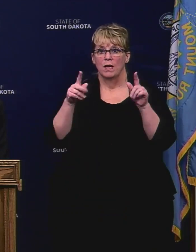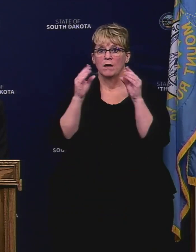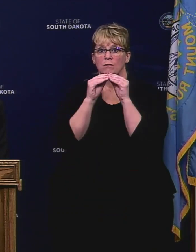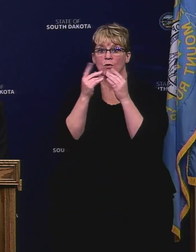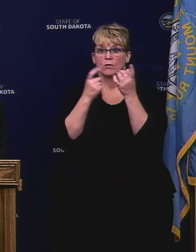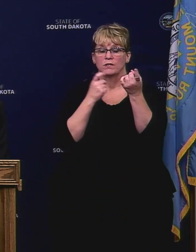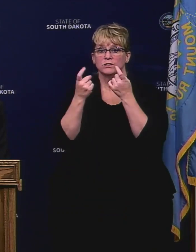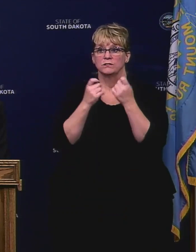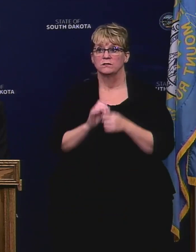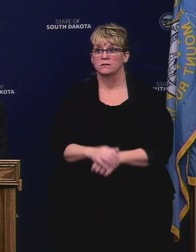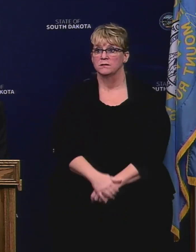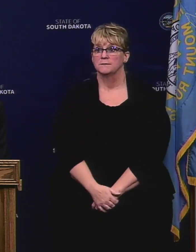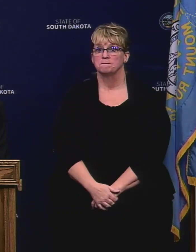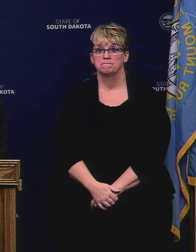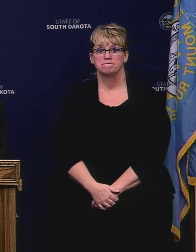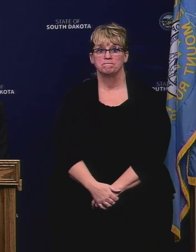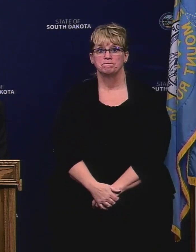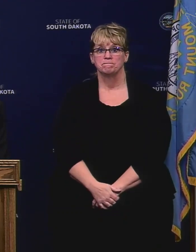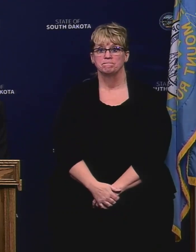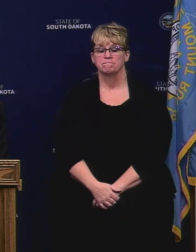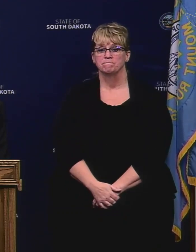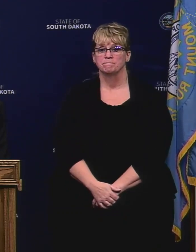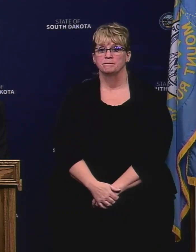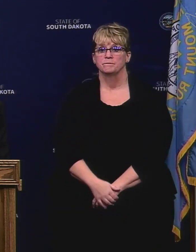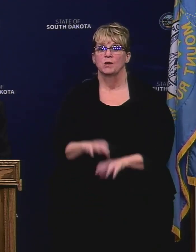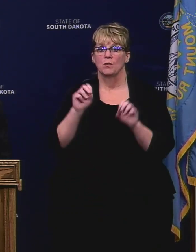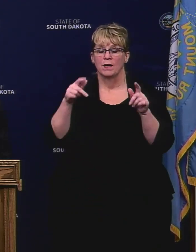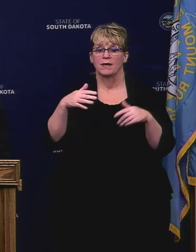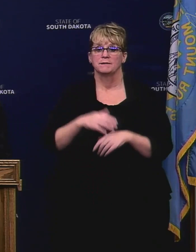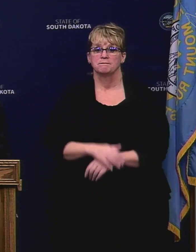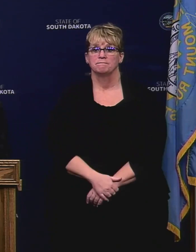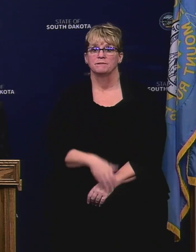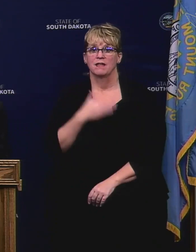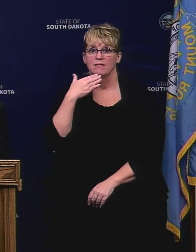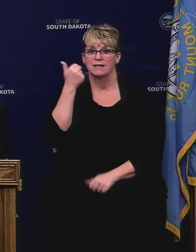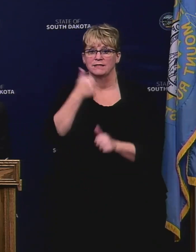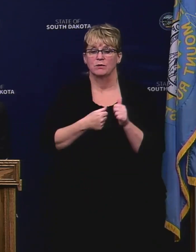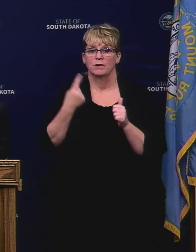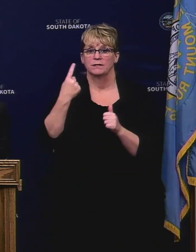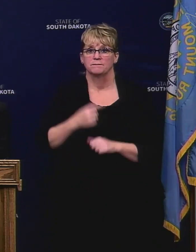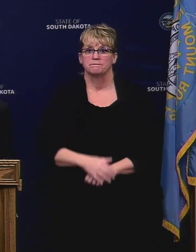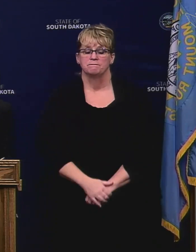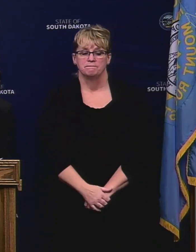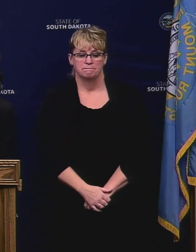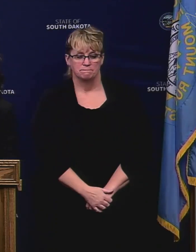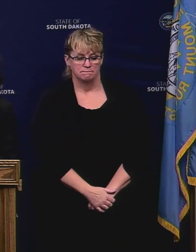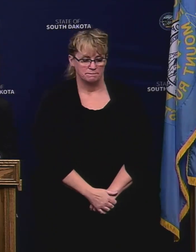further questions? Okay, thanks everybody.